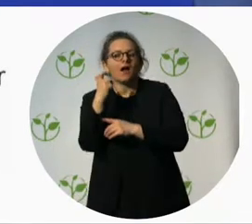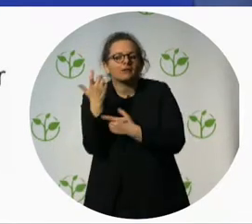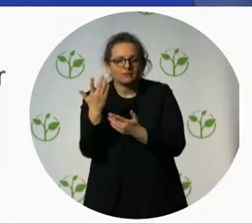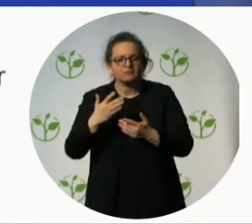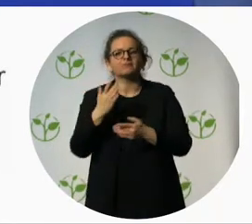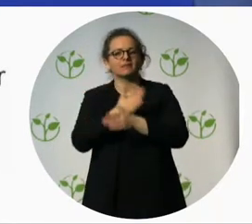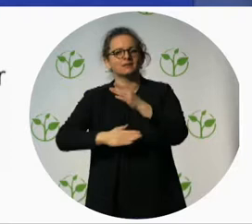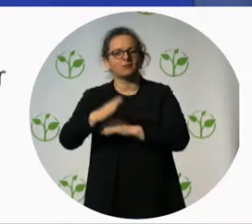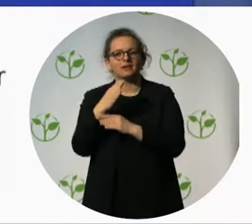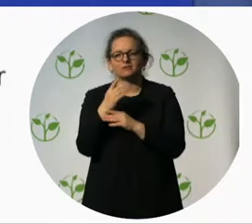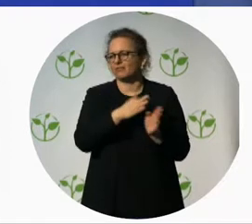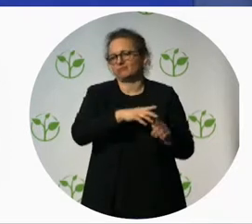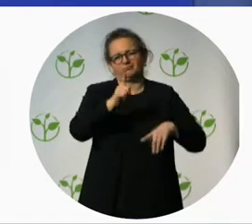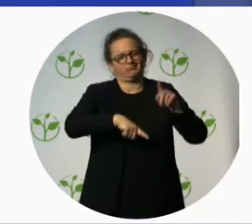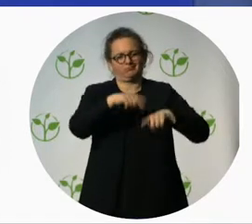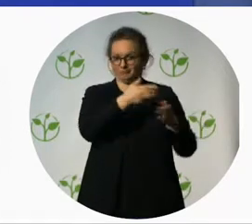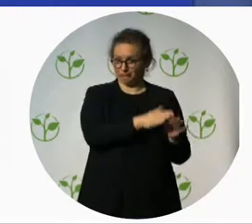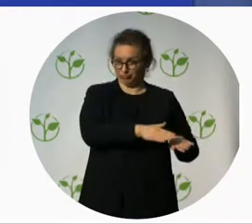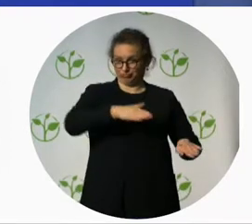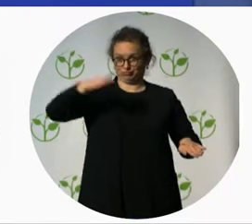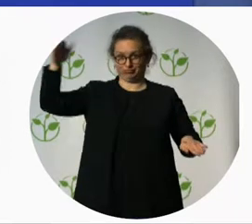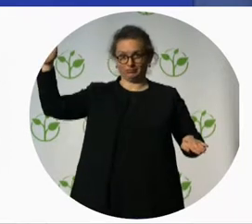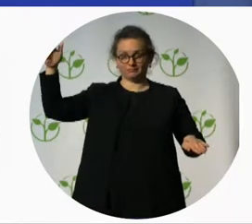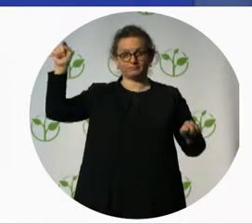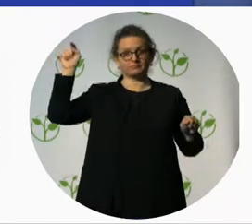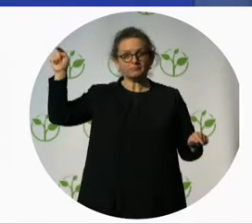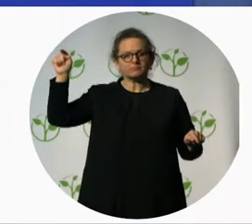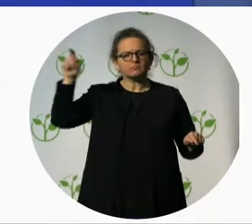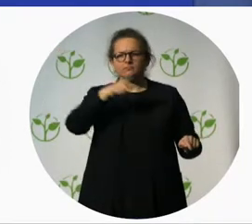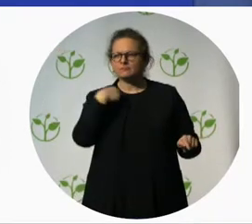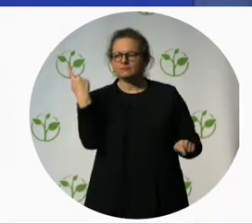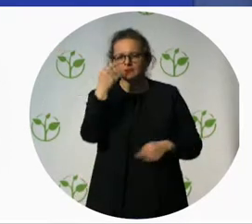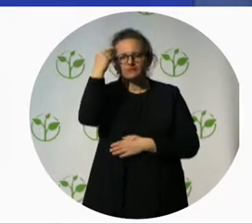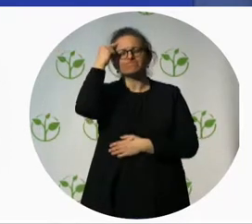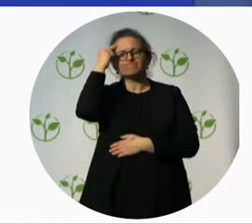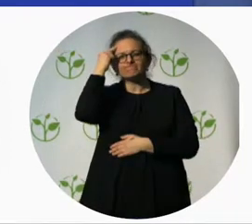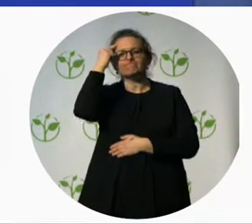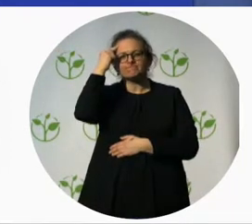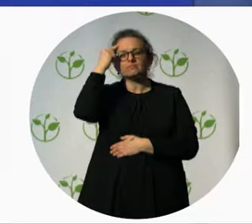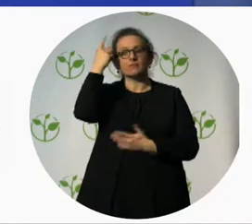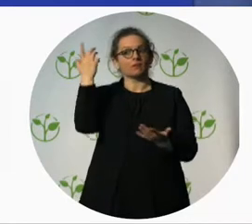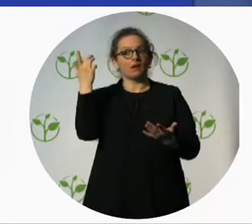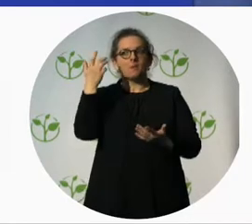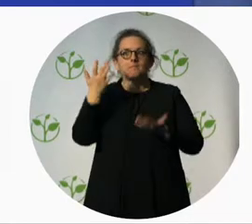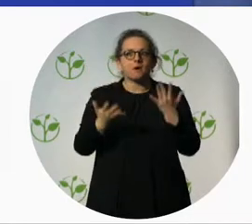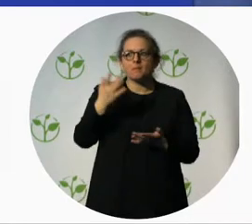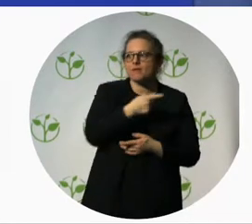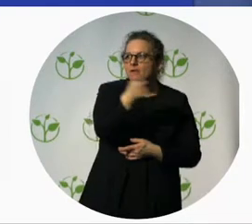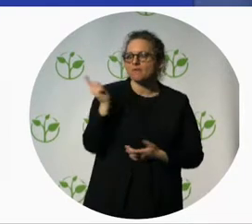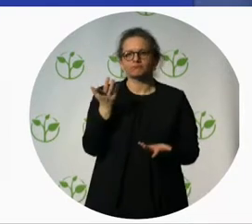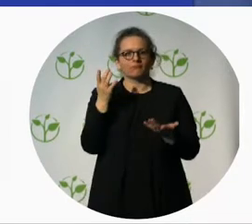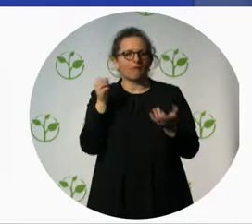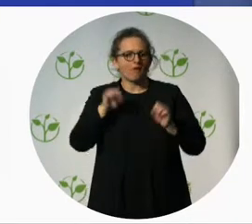whatever cause. But as you age, and we will all age, and we will all have a certain type of disability. At the present